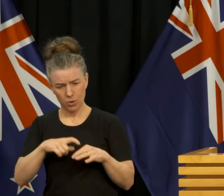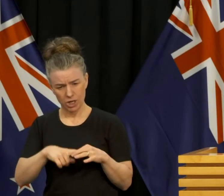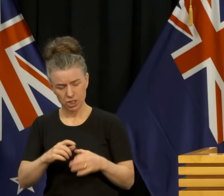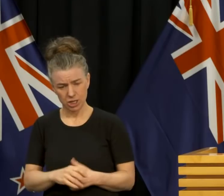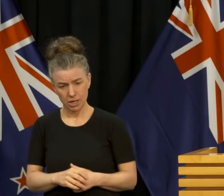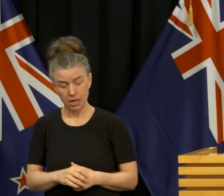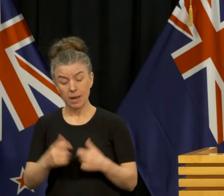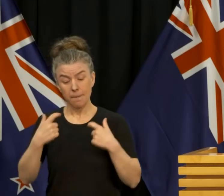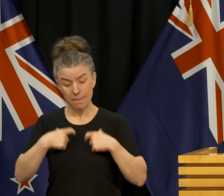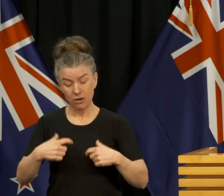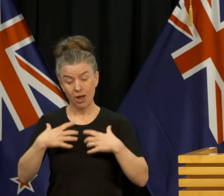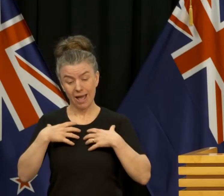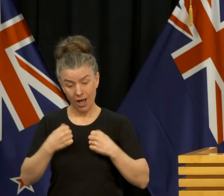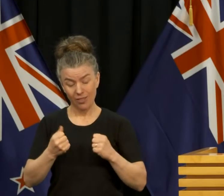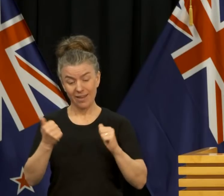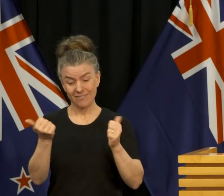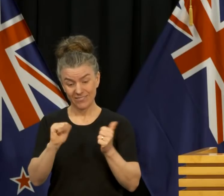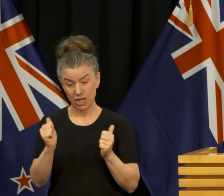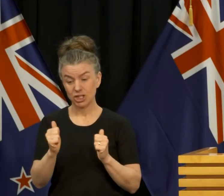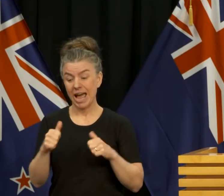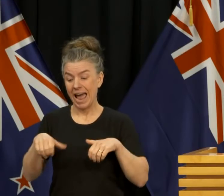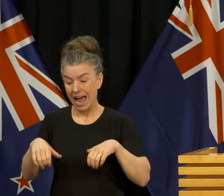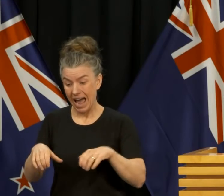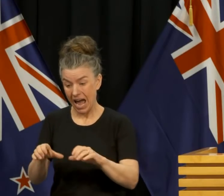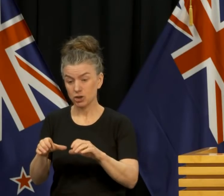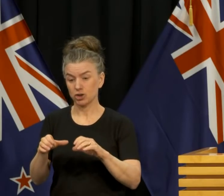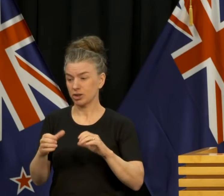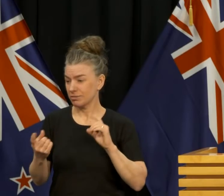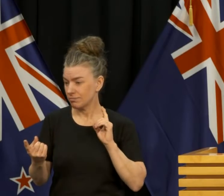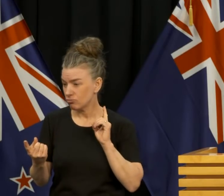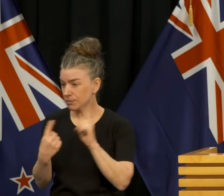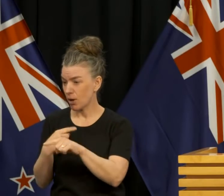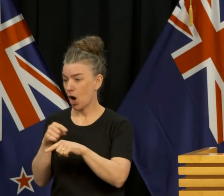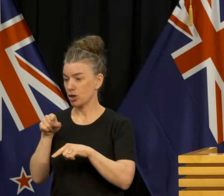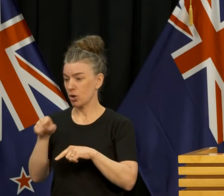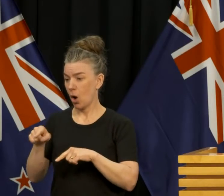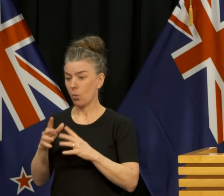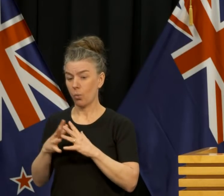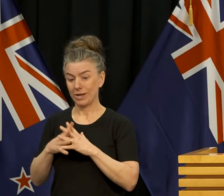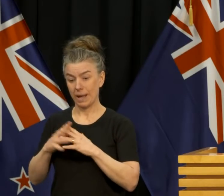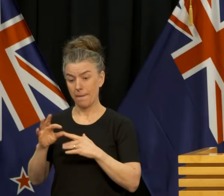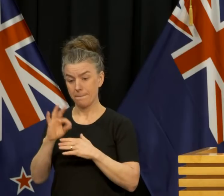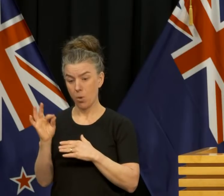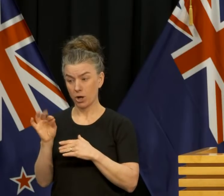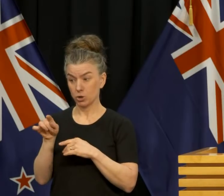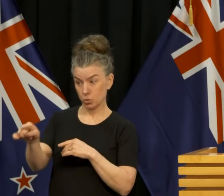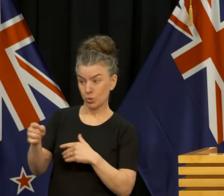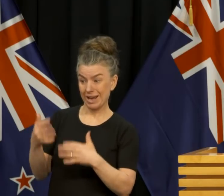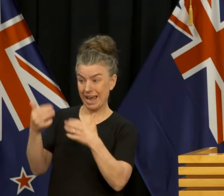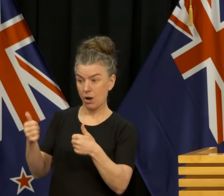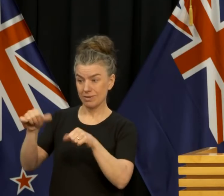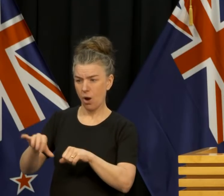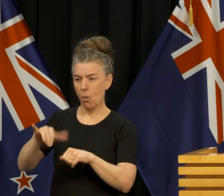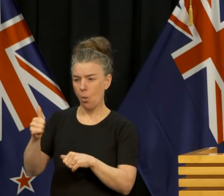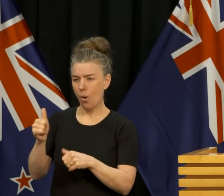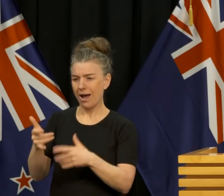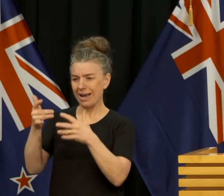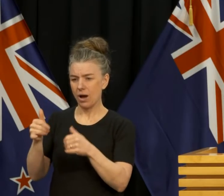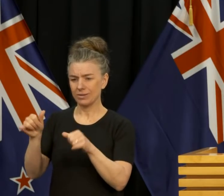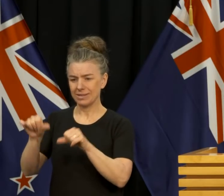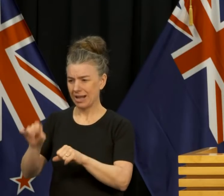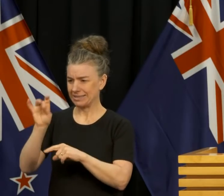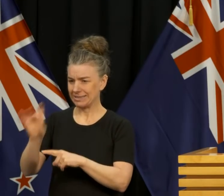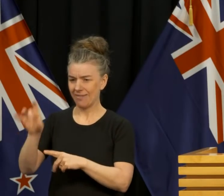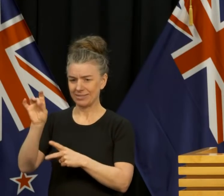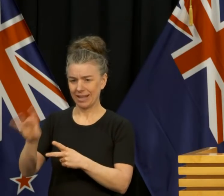Did the Ministry of Health actually respond to and provide any advice on Wednesday morning to Countdown, or has Countdown made every